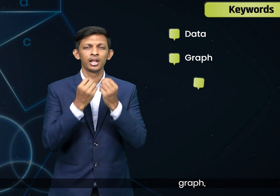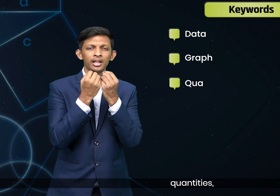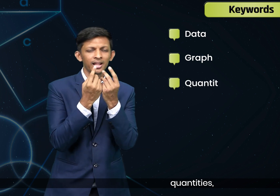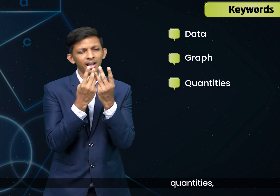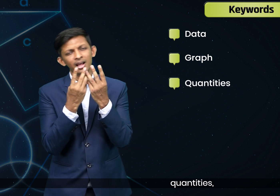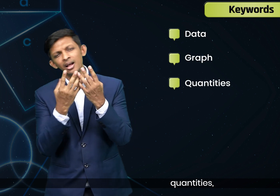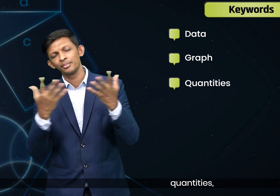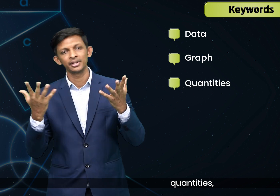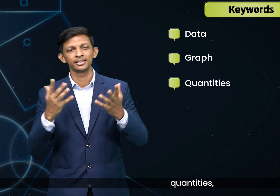quantities,